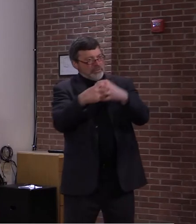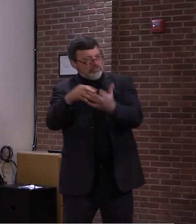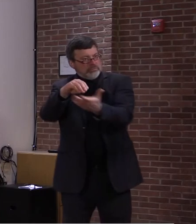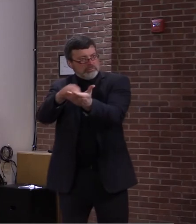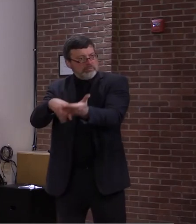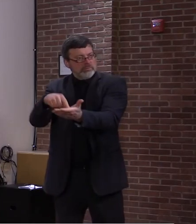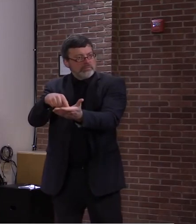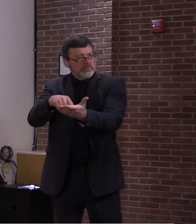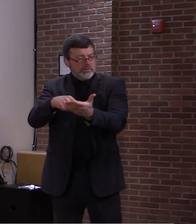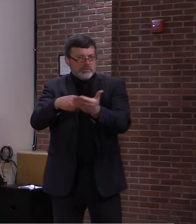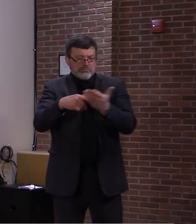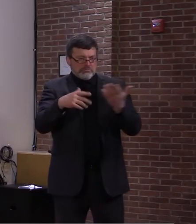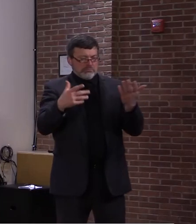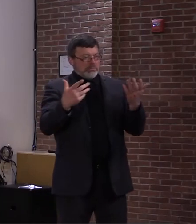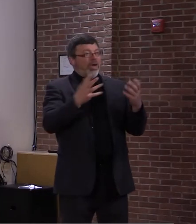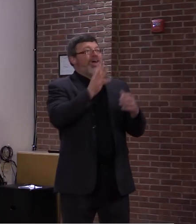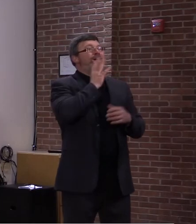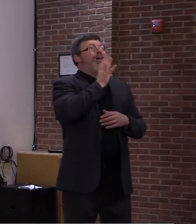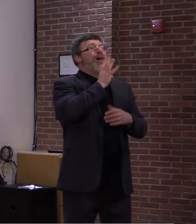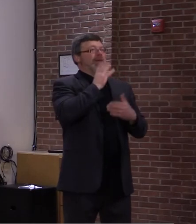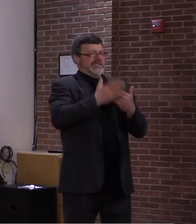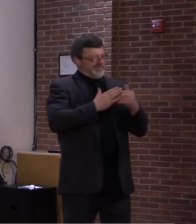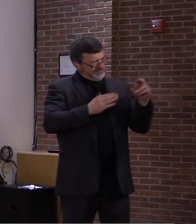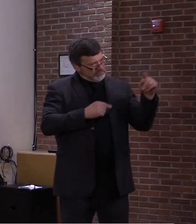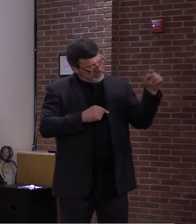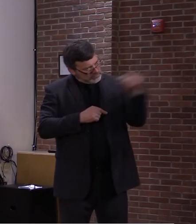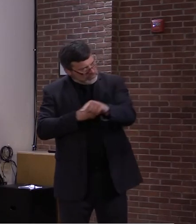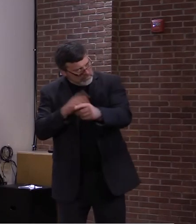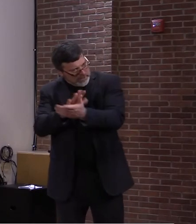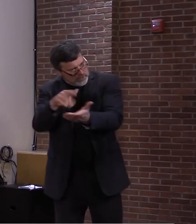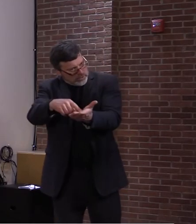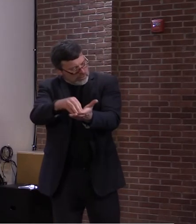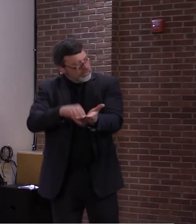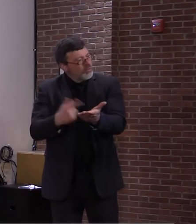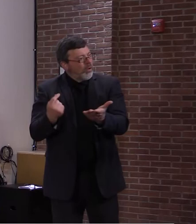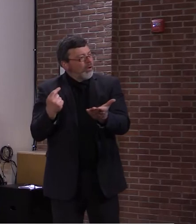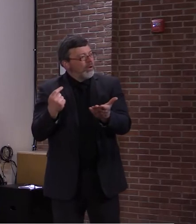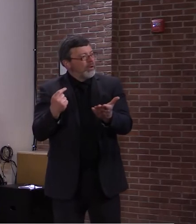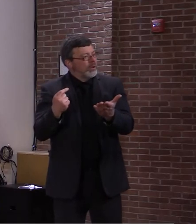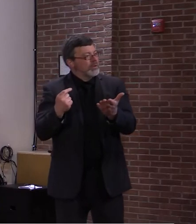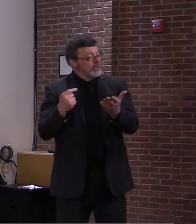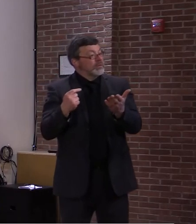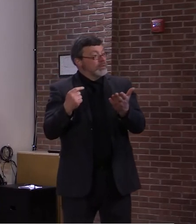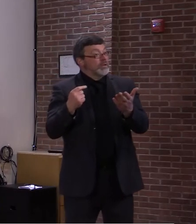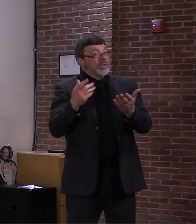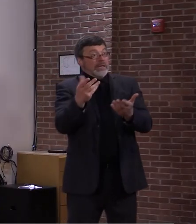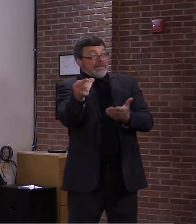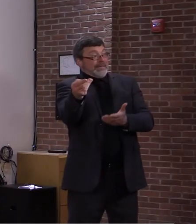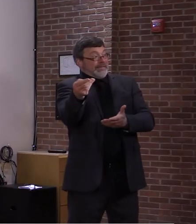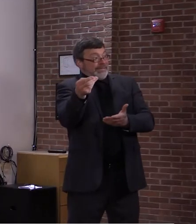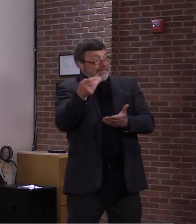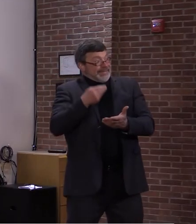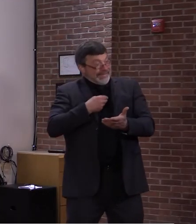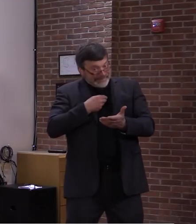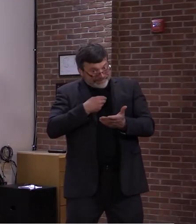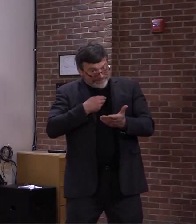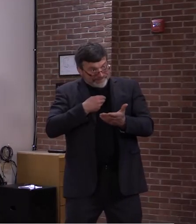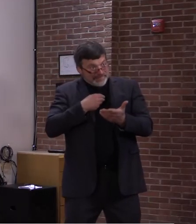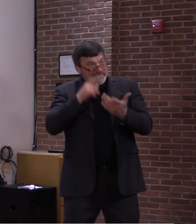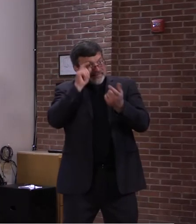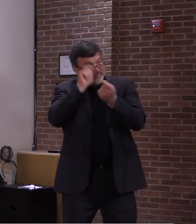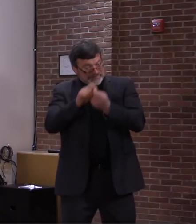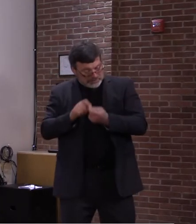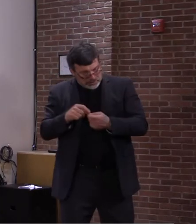believe when we get the details of the clean heat standard, that the legislature